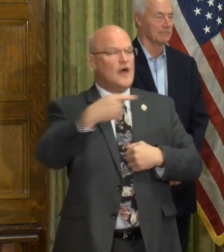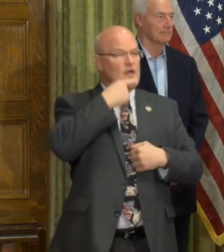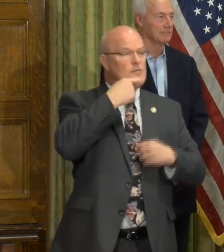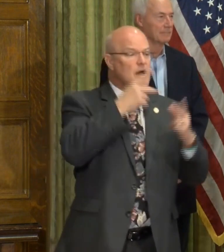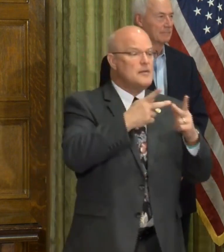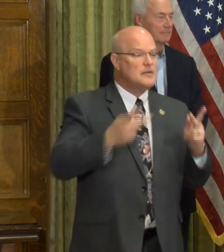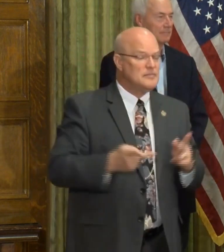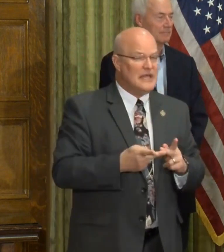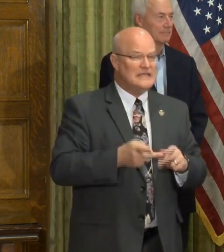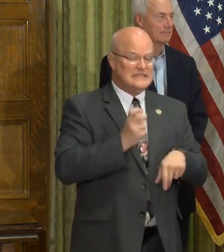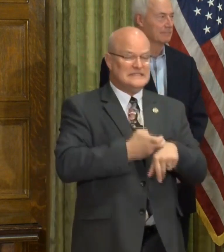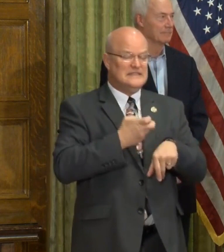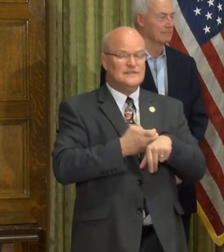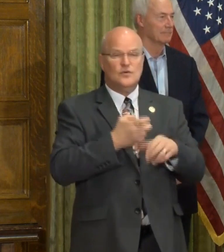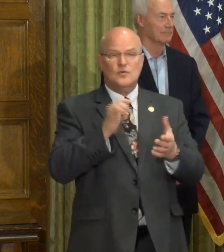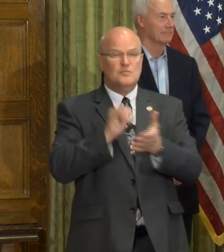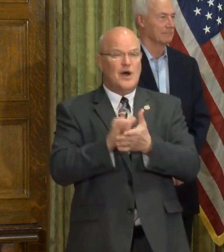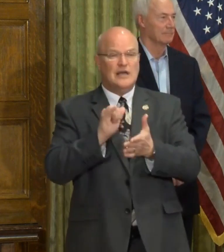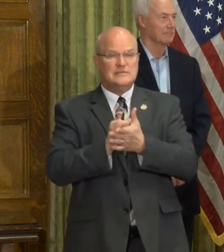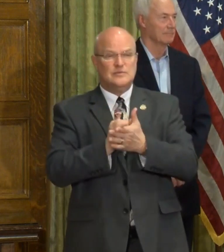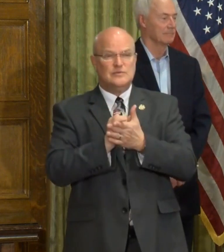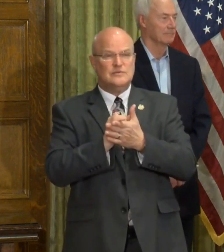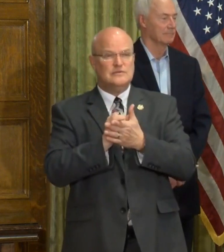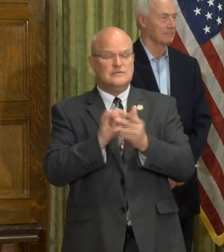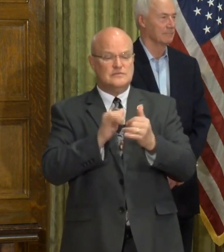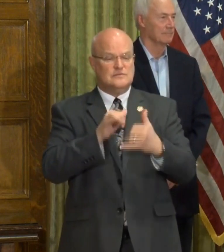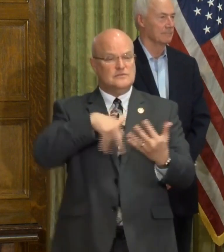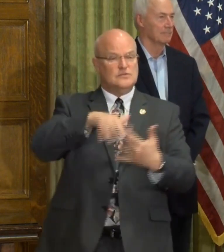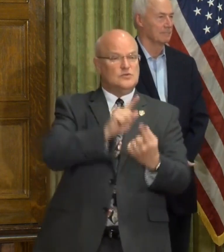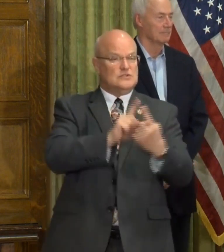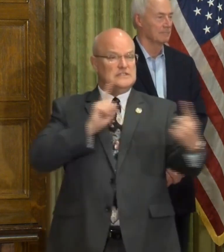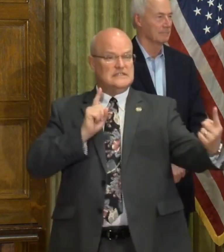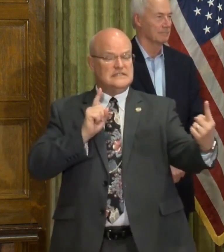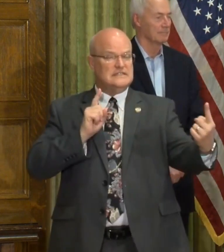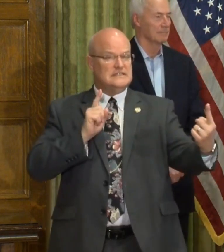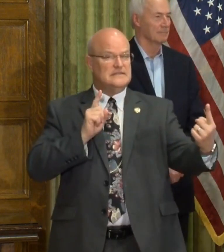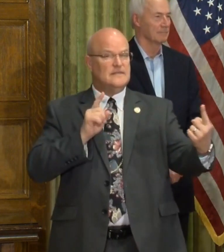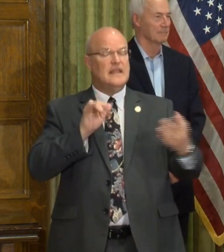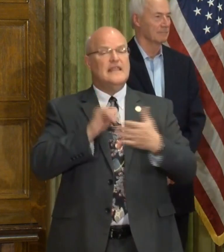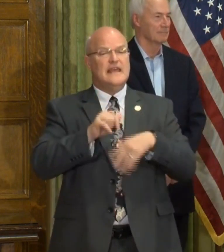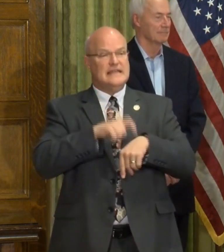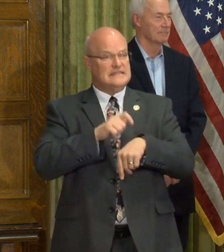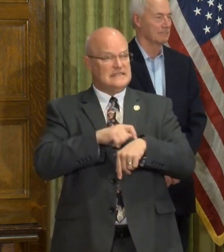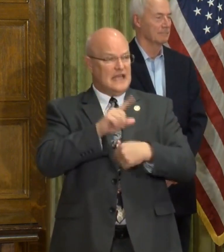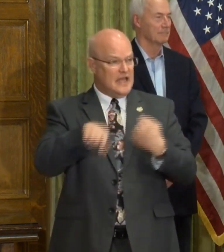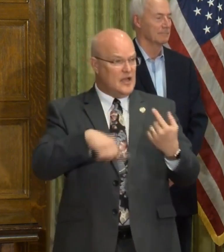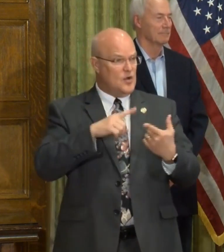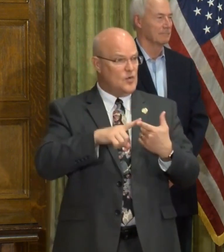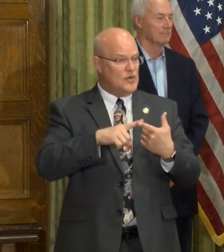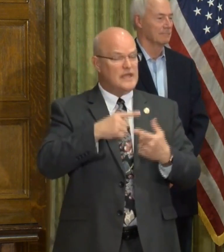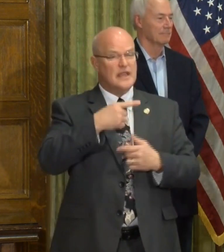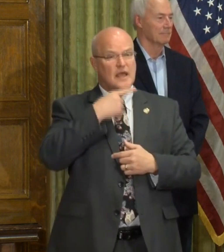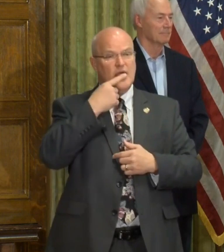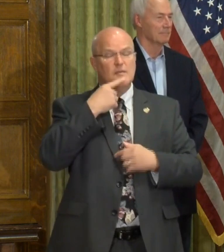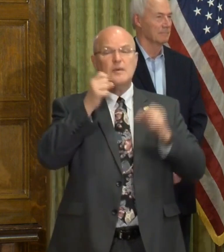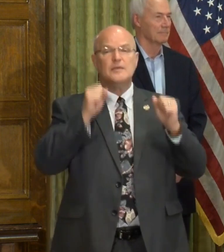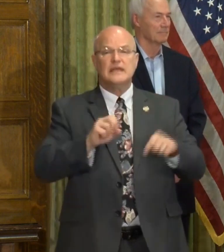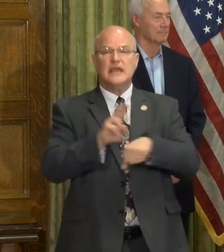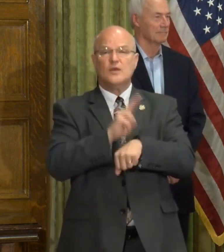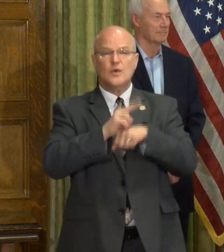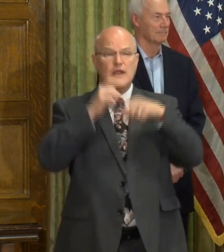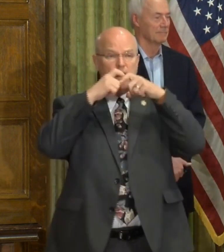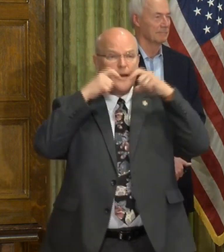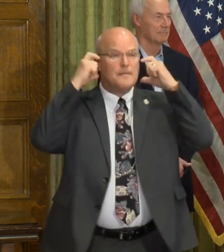other public place where it's difficult or impossible to maintain social distance, then that's a time when public